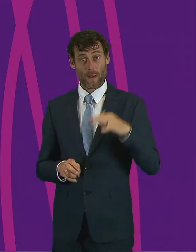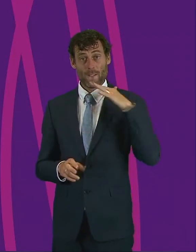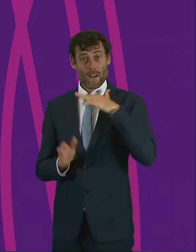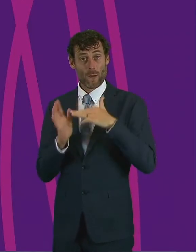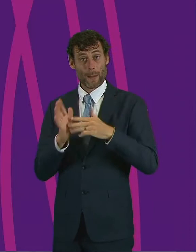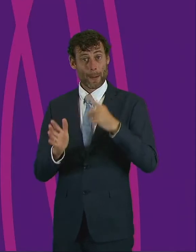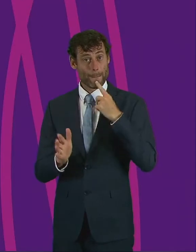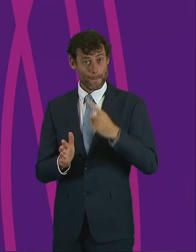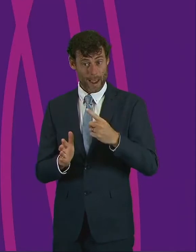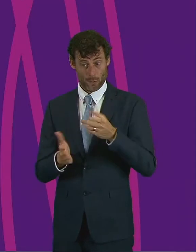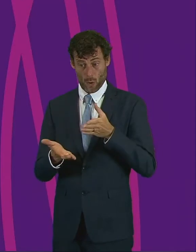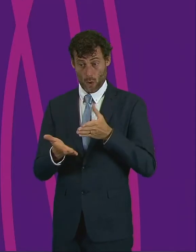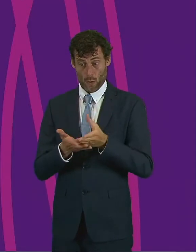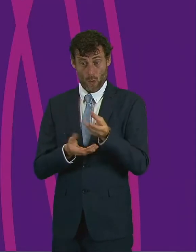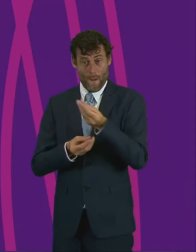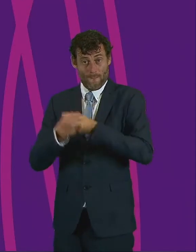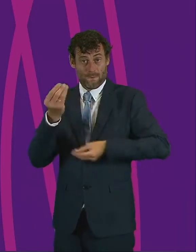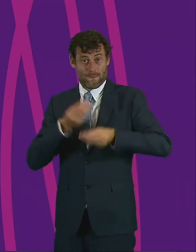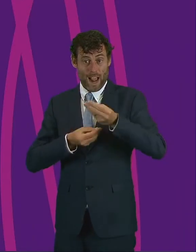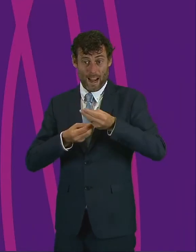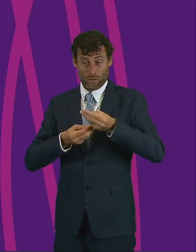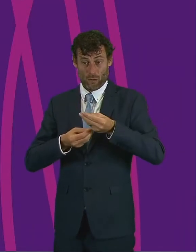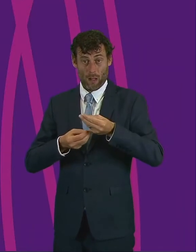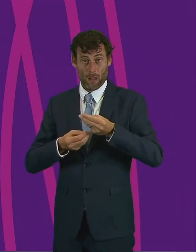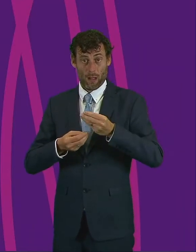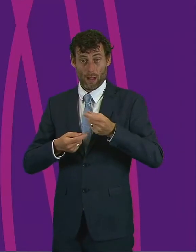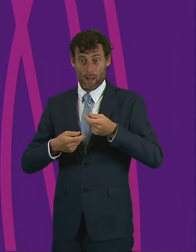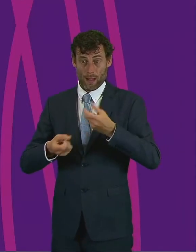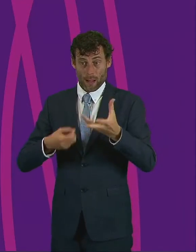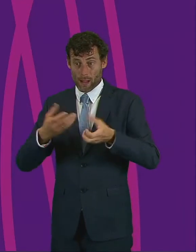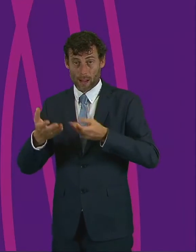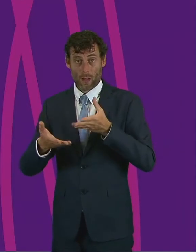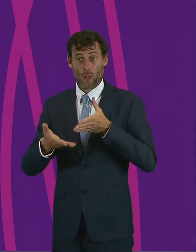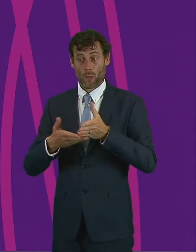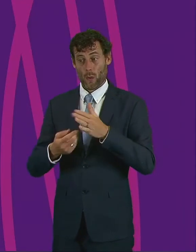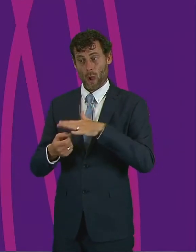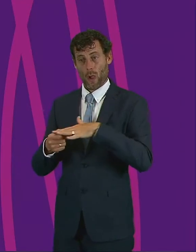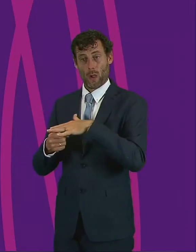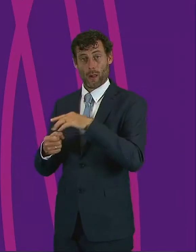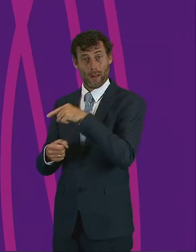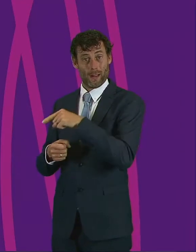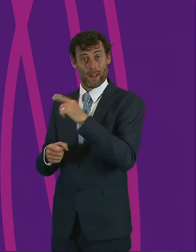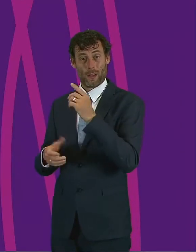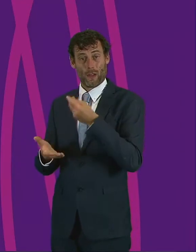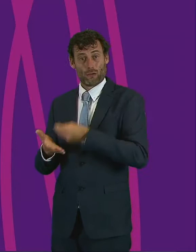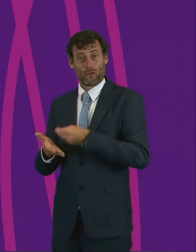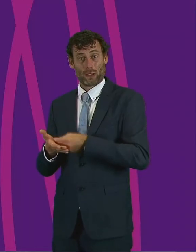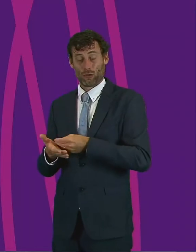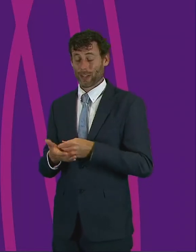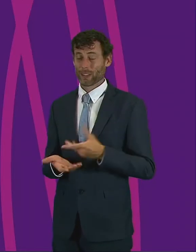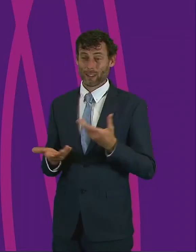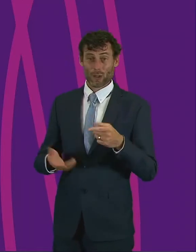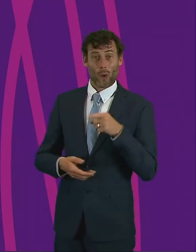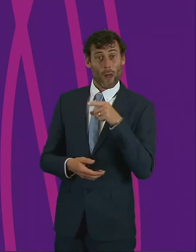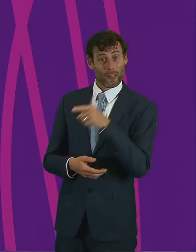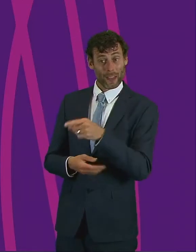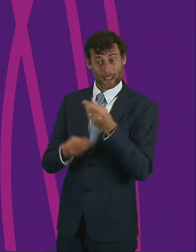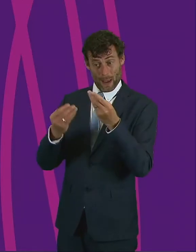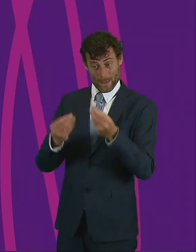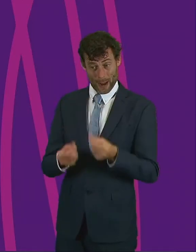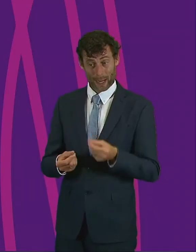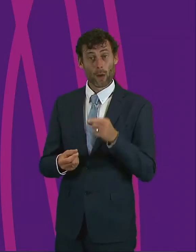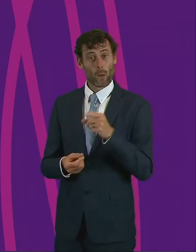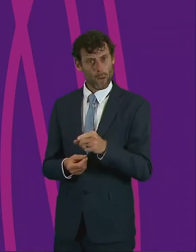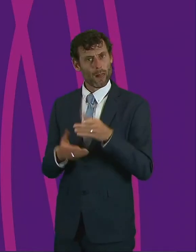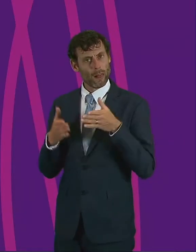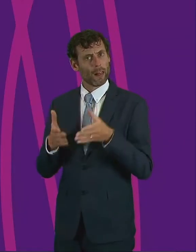financial transactions money from the UK Treasury. Will the Finance Secretary today provide a commitment that all of this budget will be